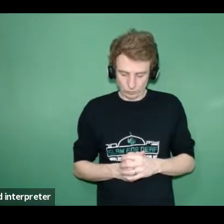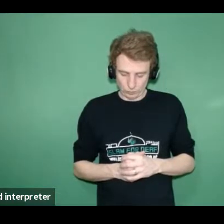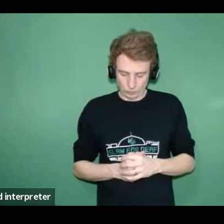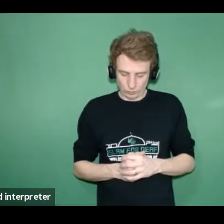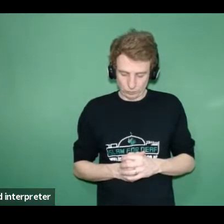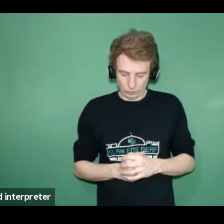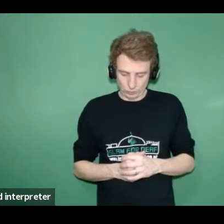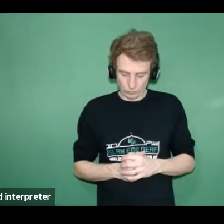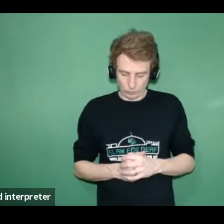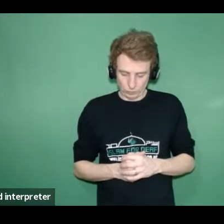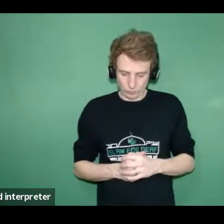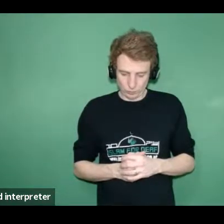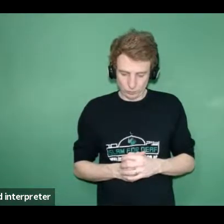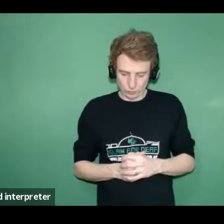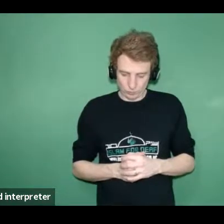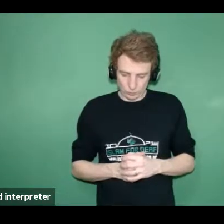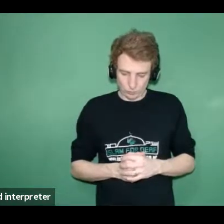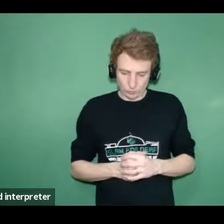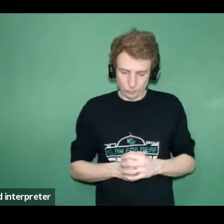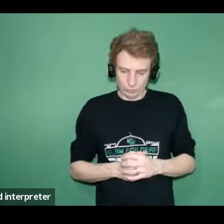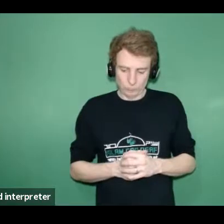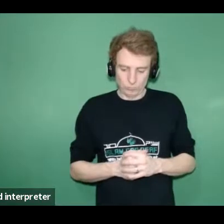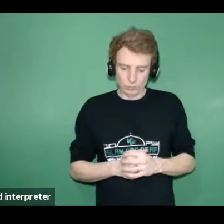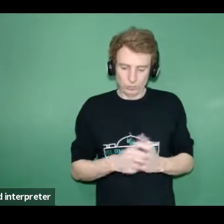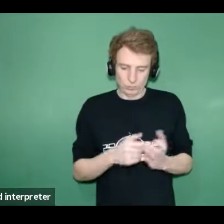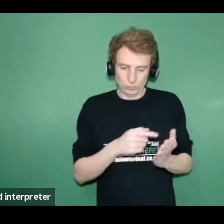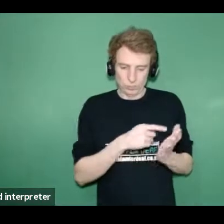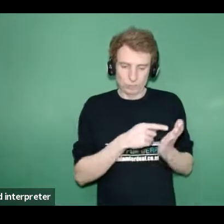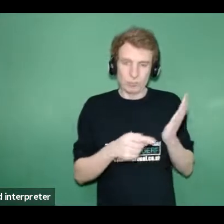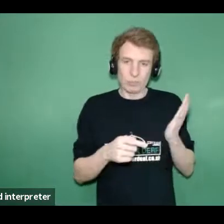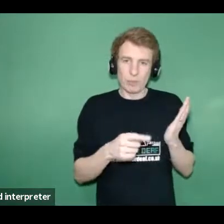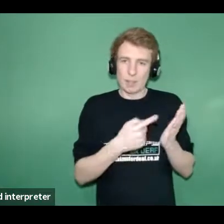He mentions that,